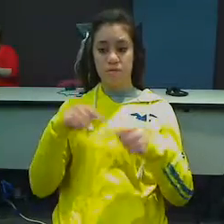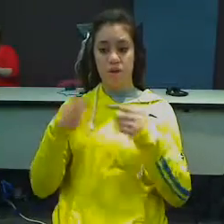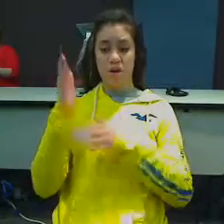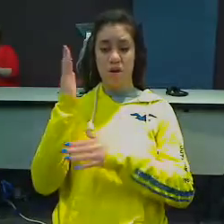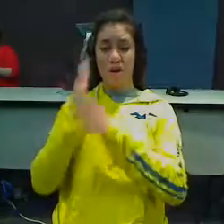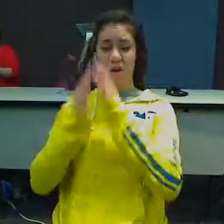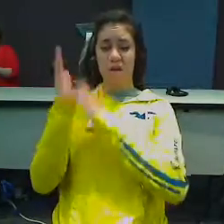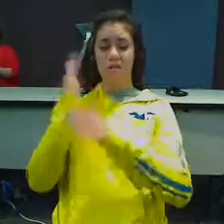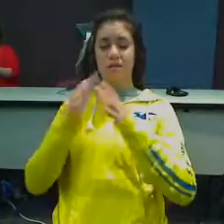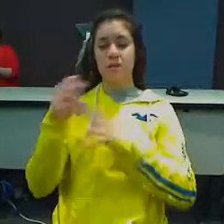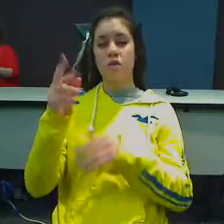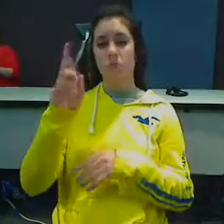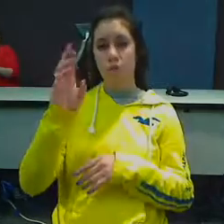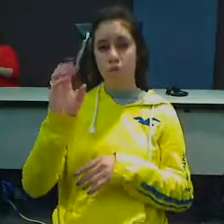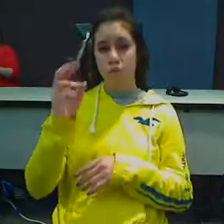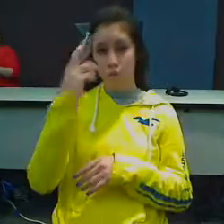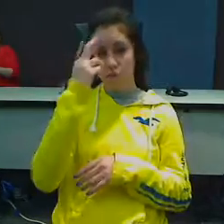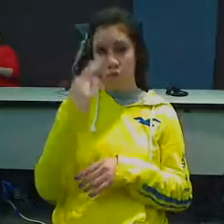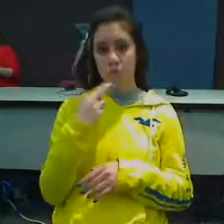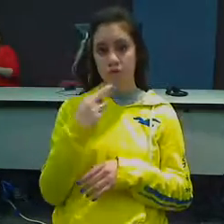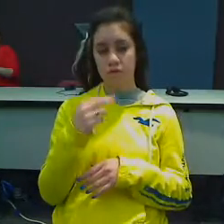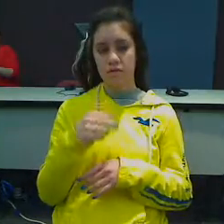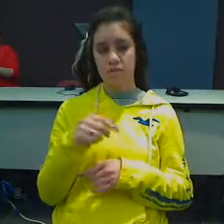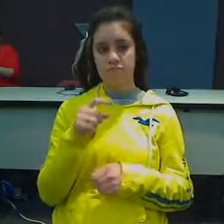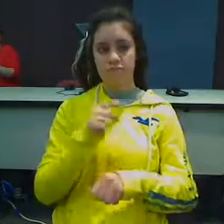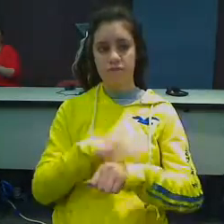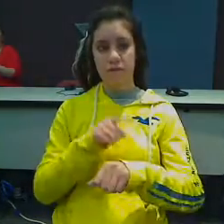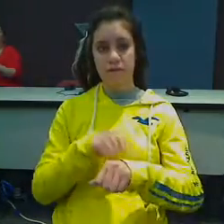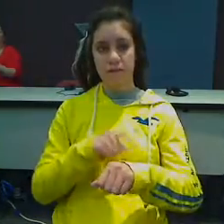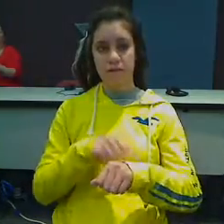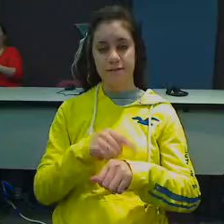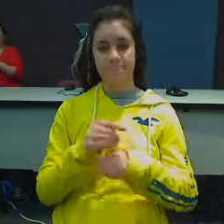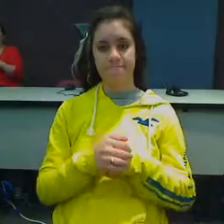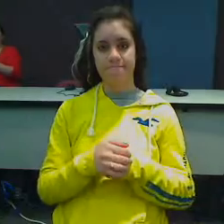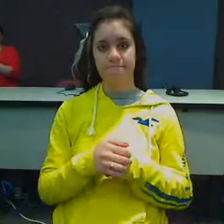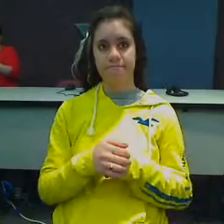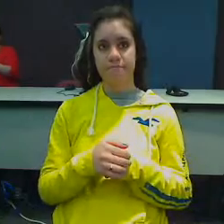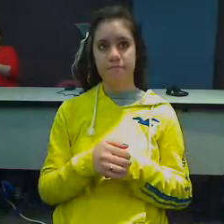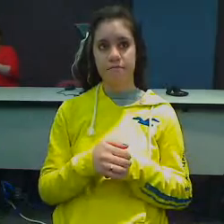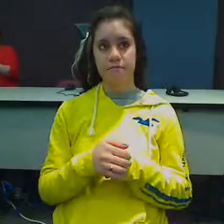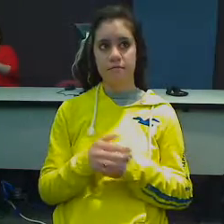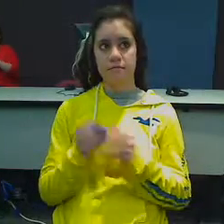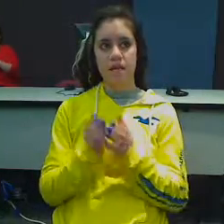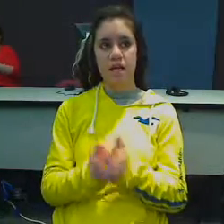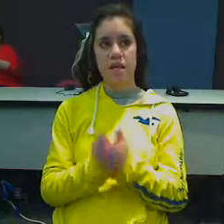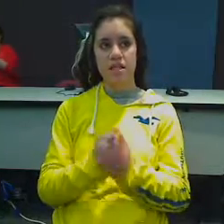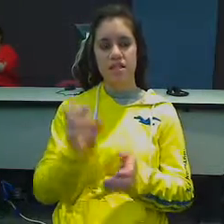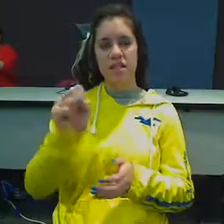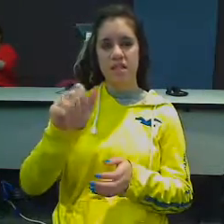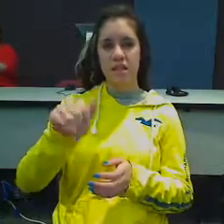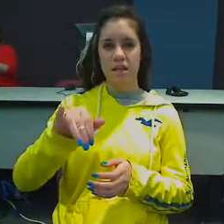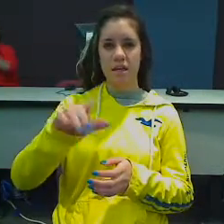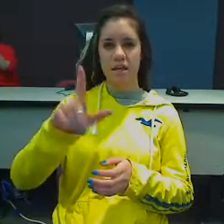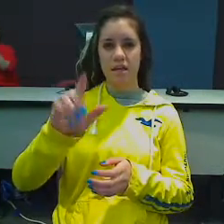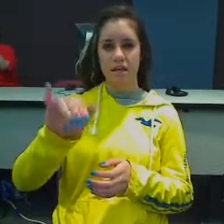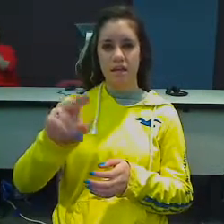sailing, certainly in the Western world, was coastal sailing. People would move along the coastline,